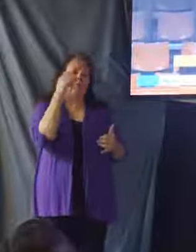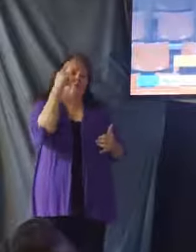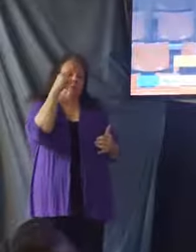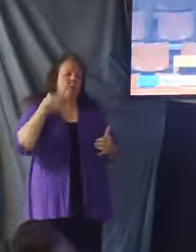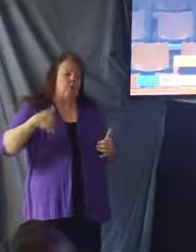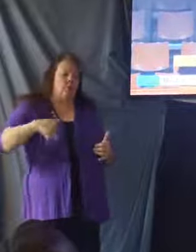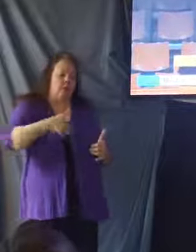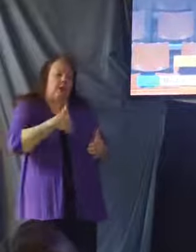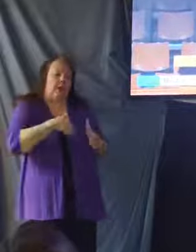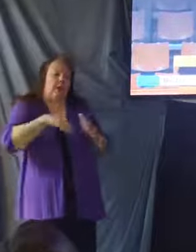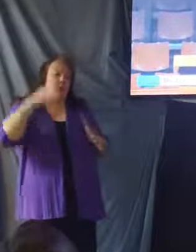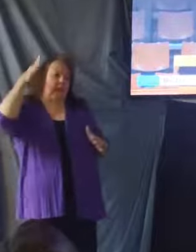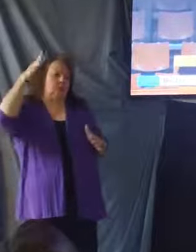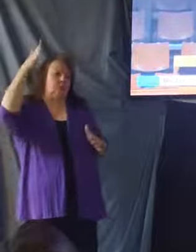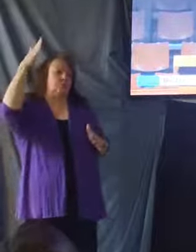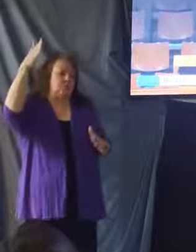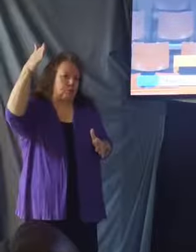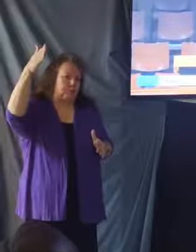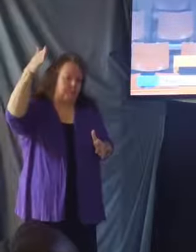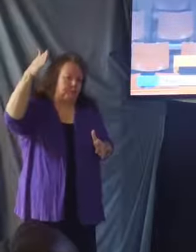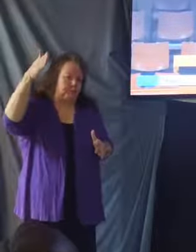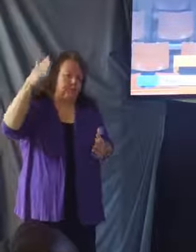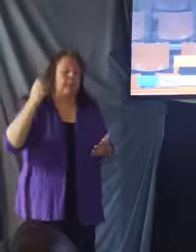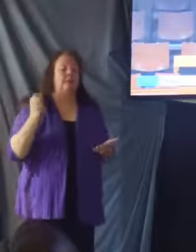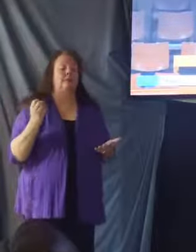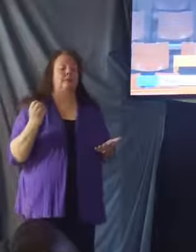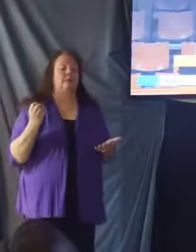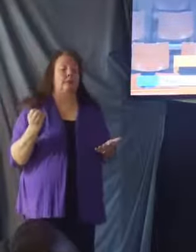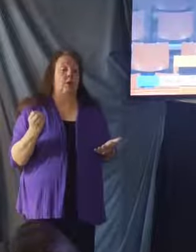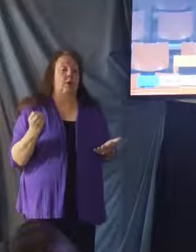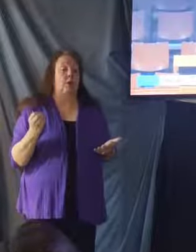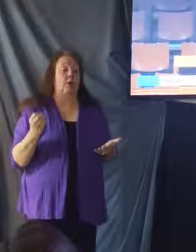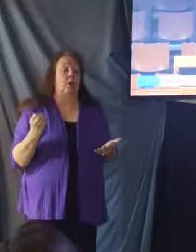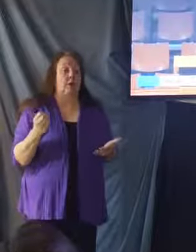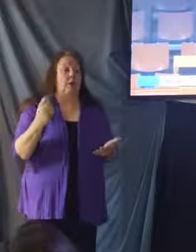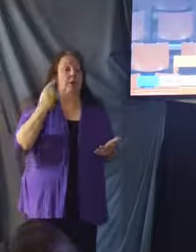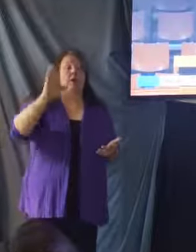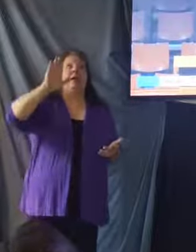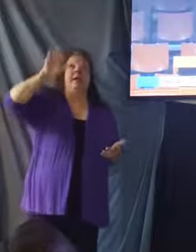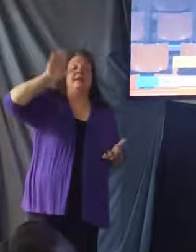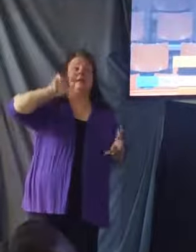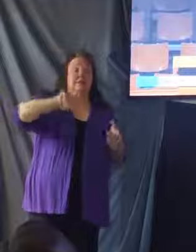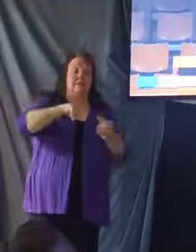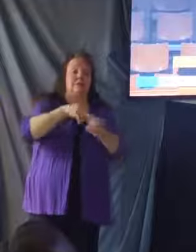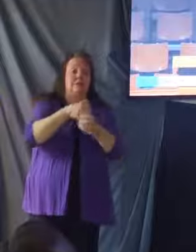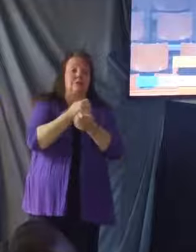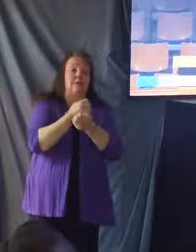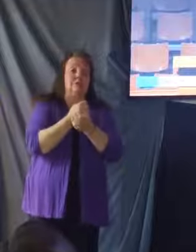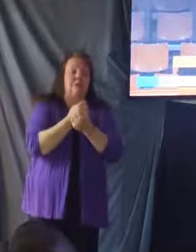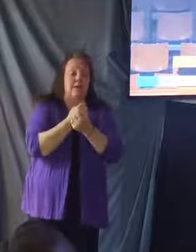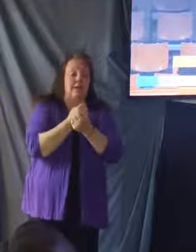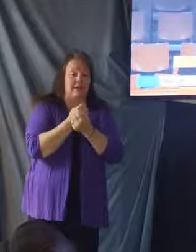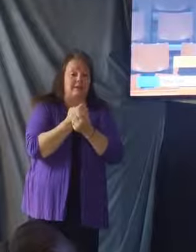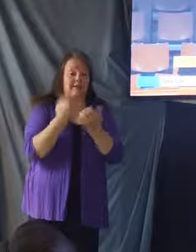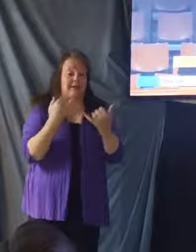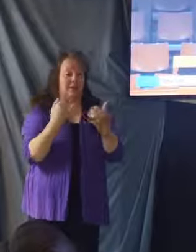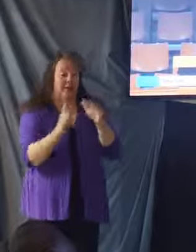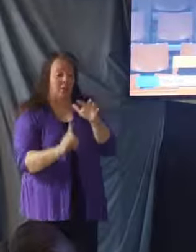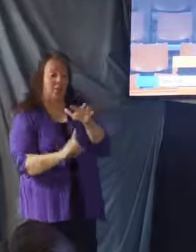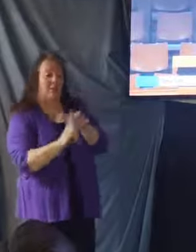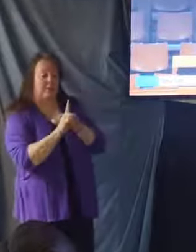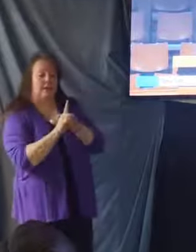us in the future. So, for the grace of God has appeared. That's